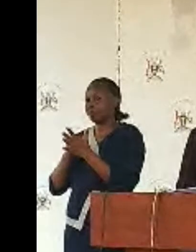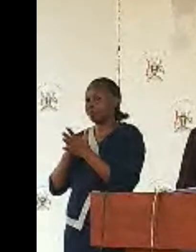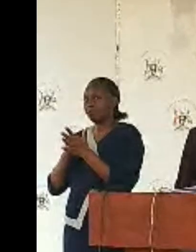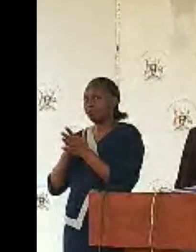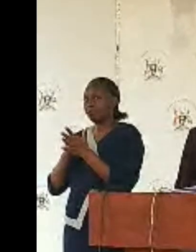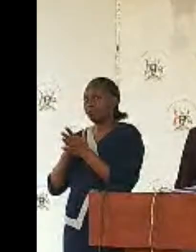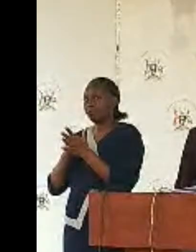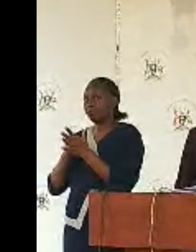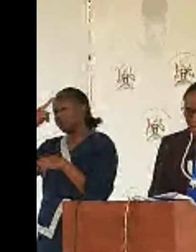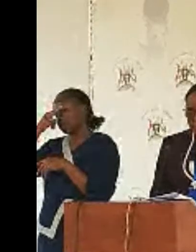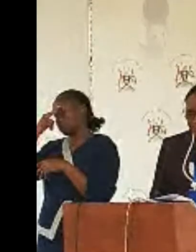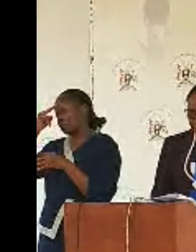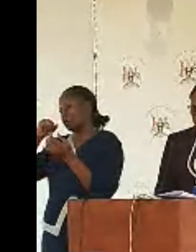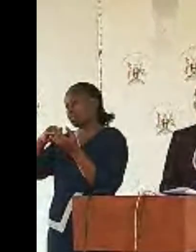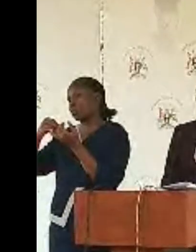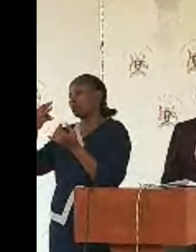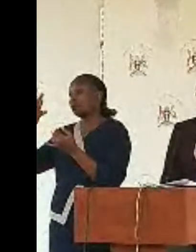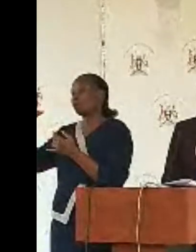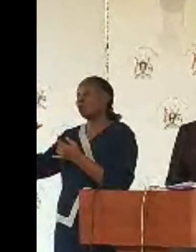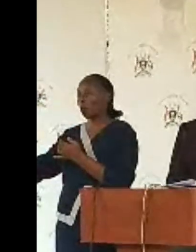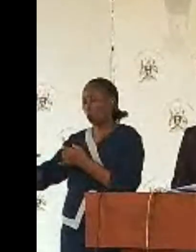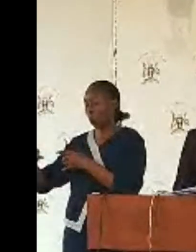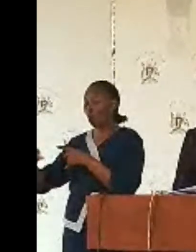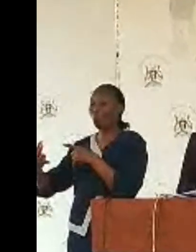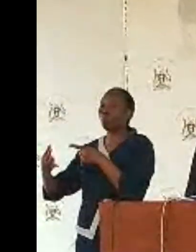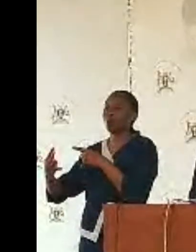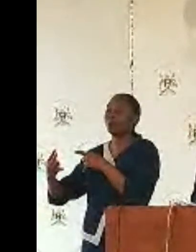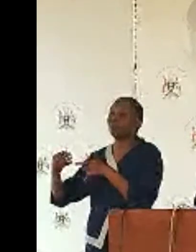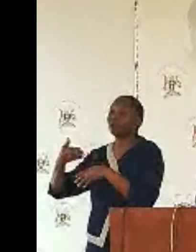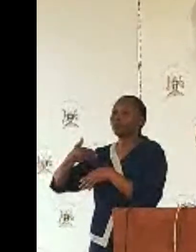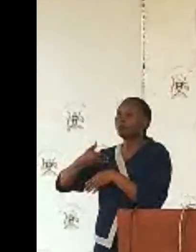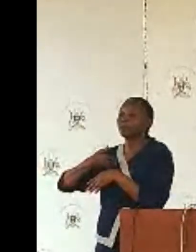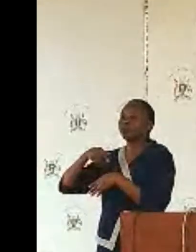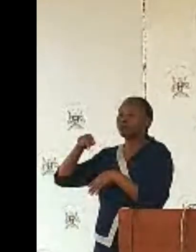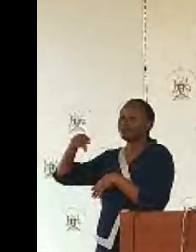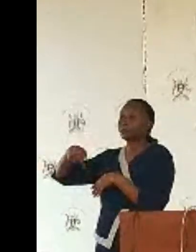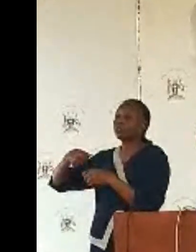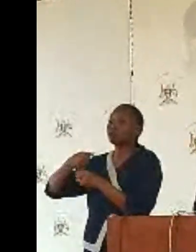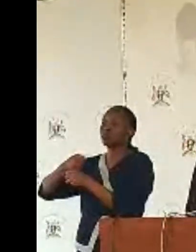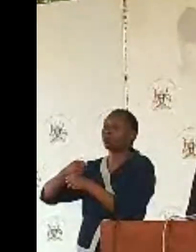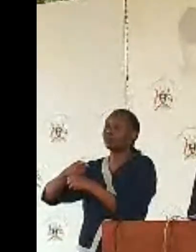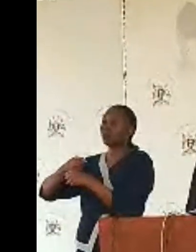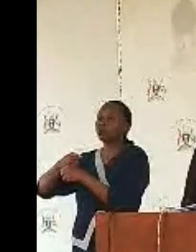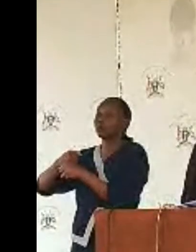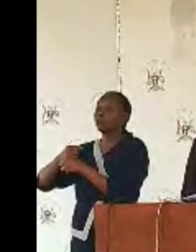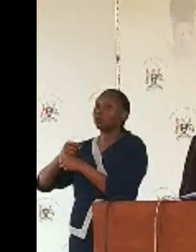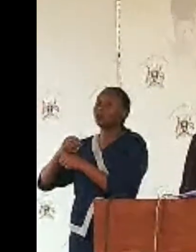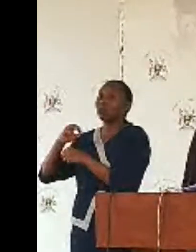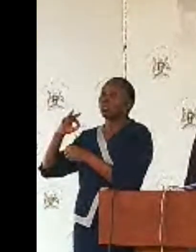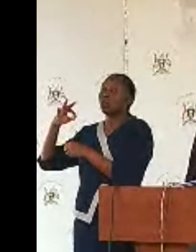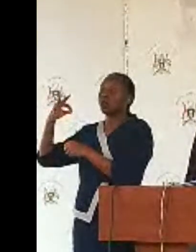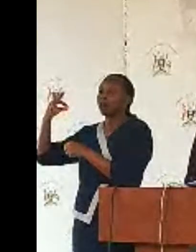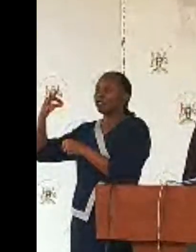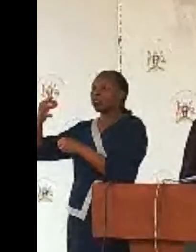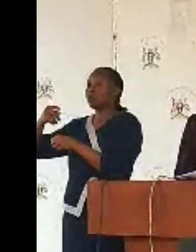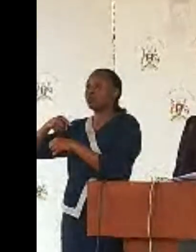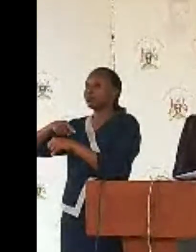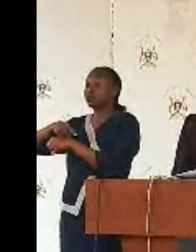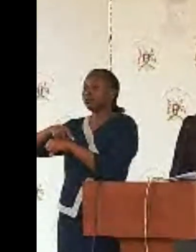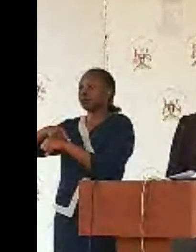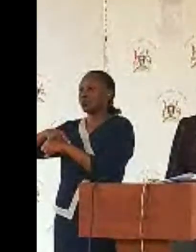Ko abayizi abasinya ey'okuna betulina omwaka guno kati kugenda kuba mulundi gwabwe ogwokusatu nga